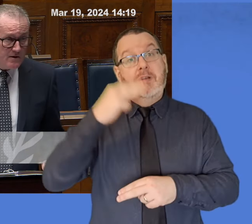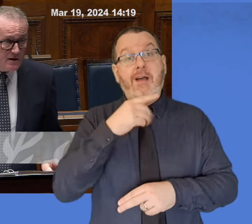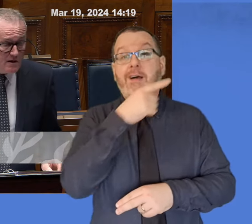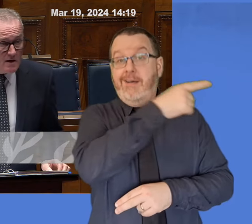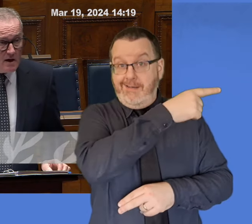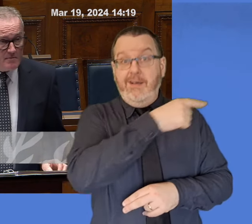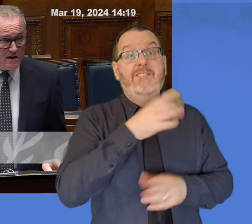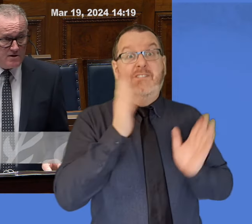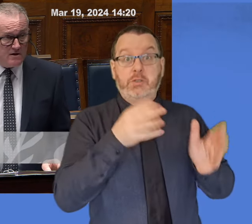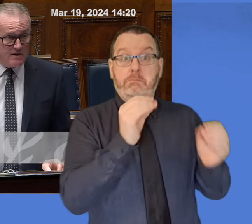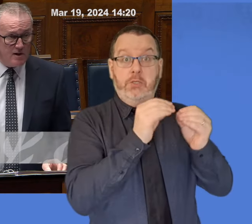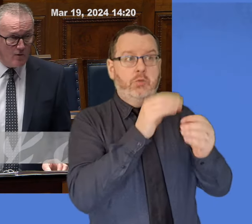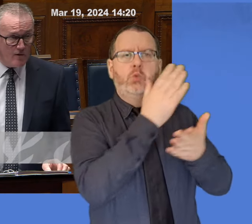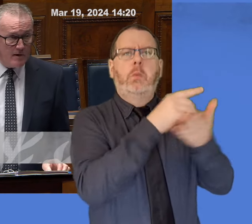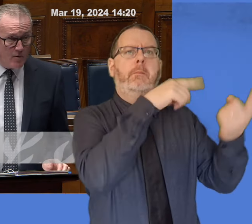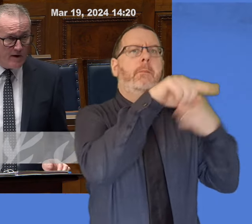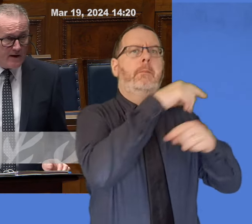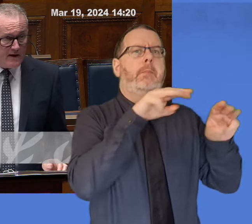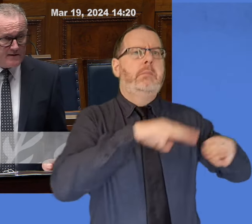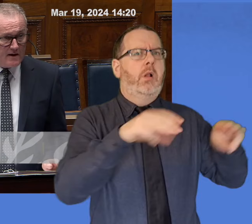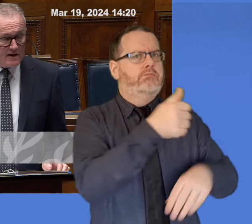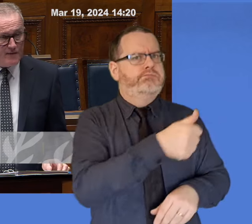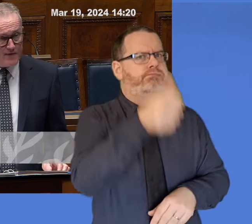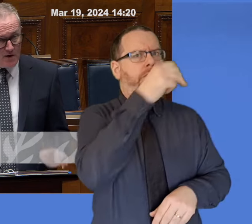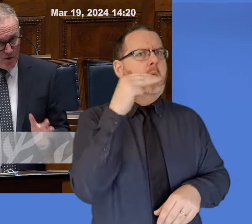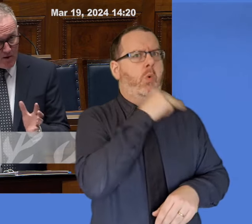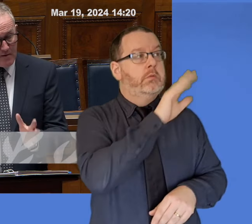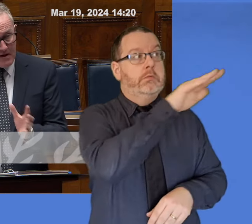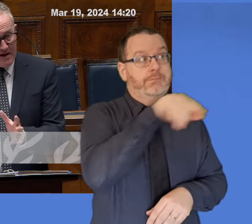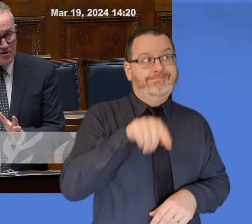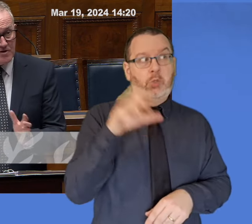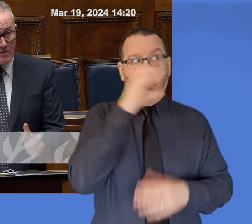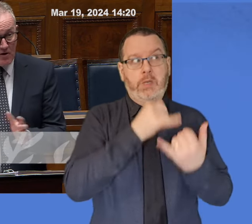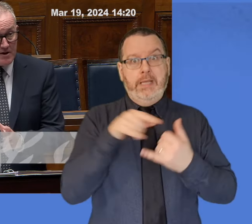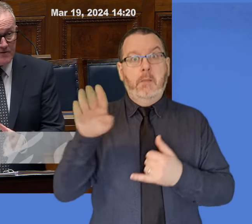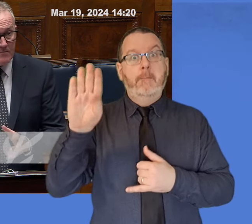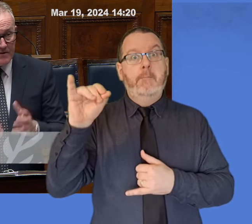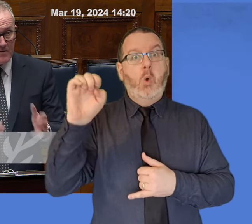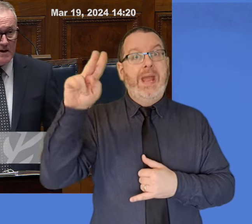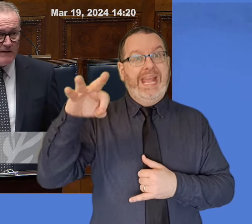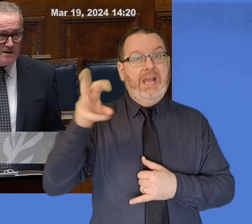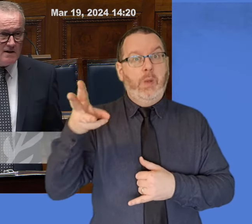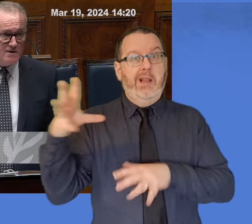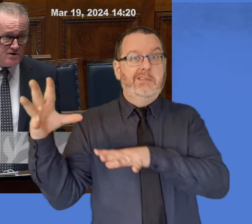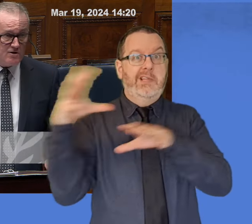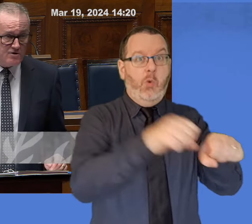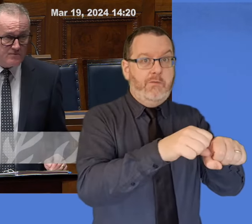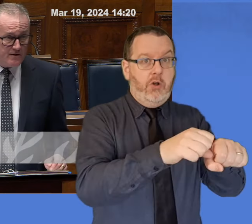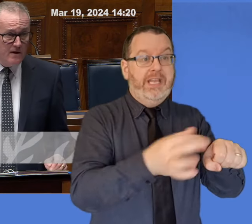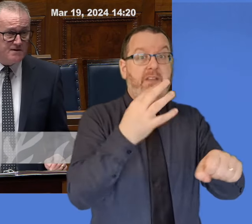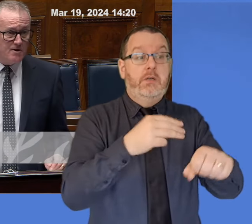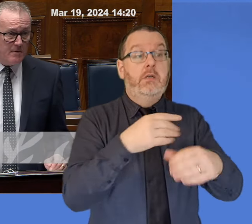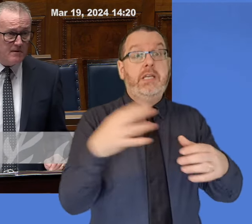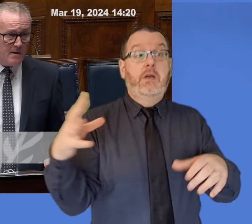people about the potential takeover by Boeing, and then if there were issues that would arise from that, that we have access to discussions